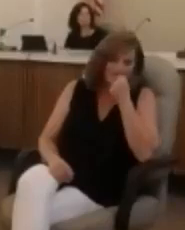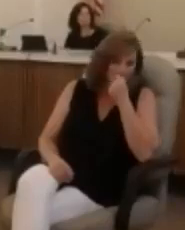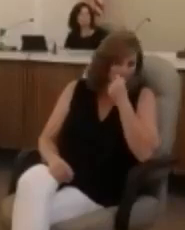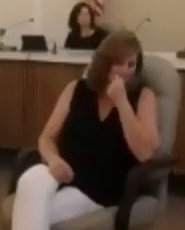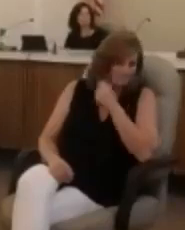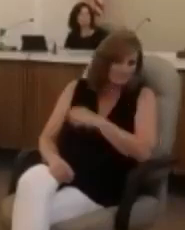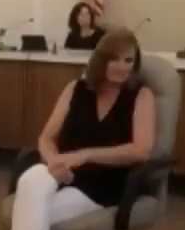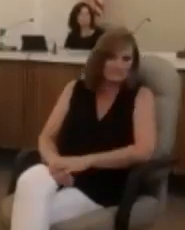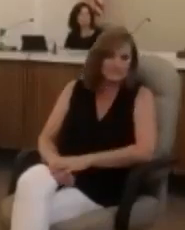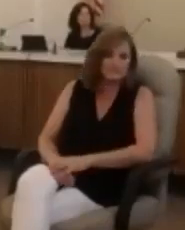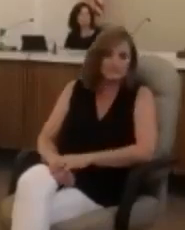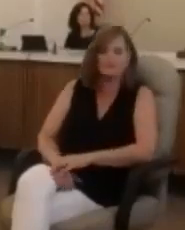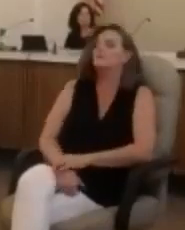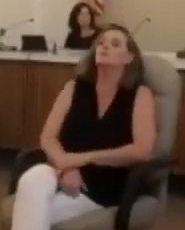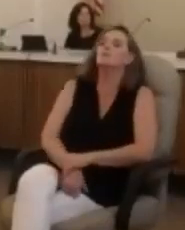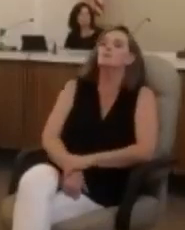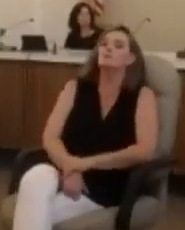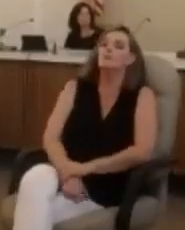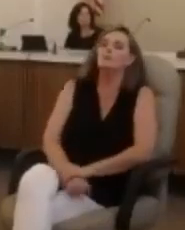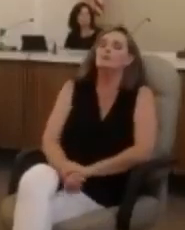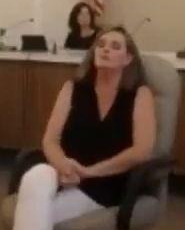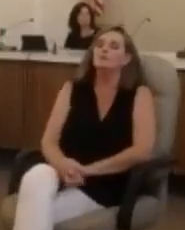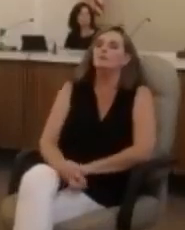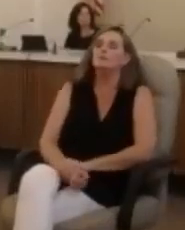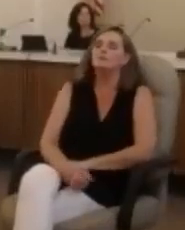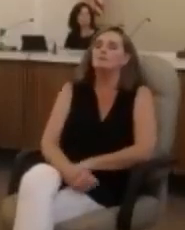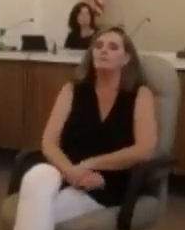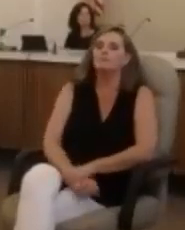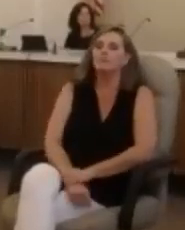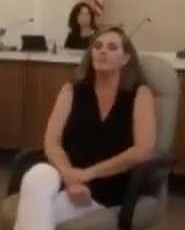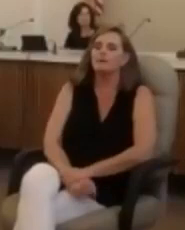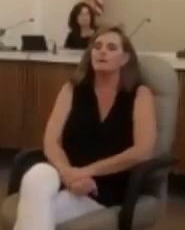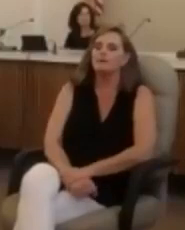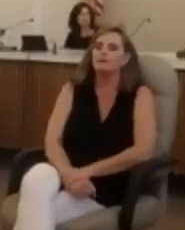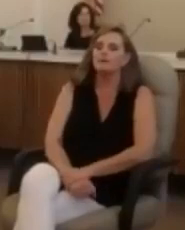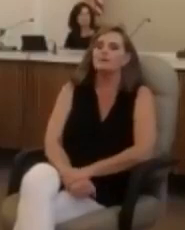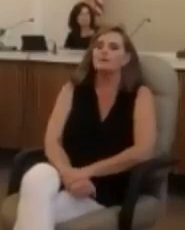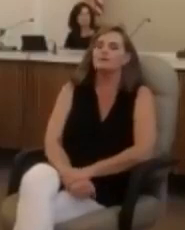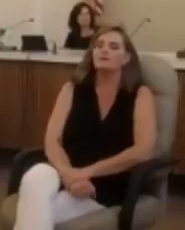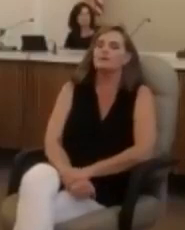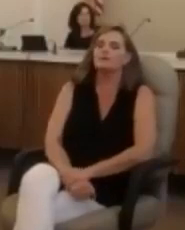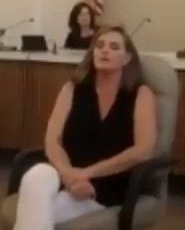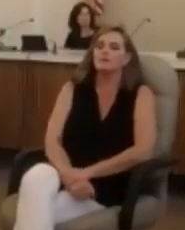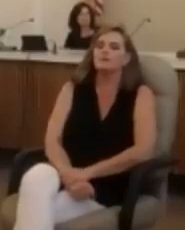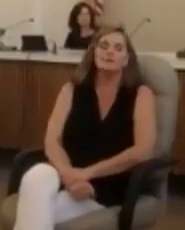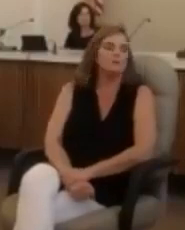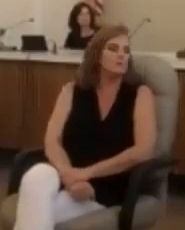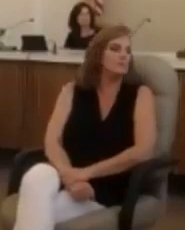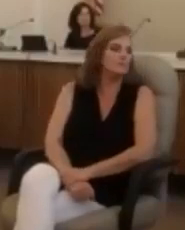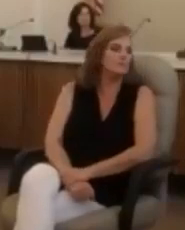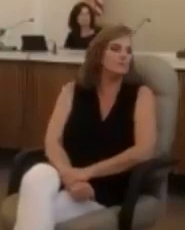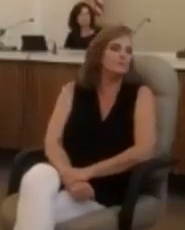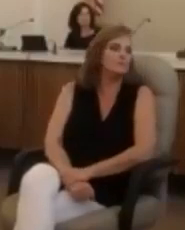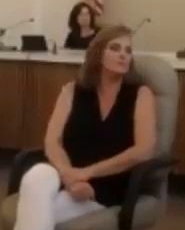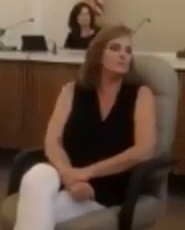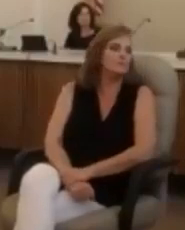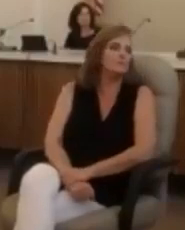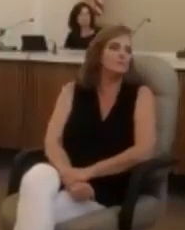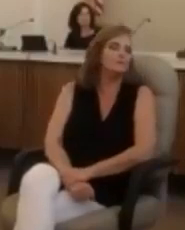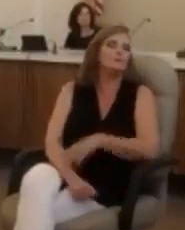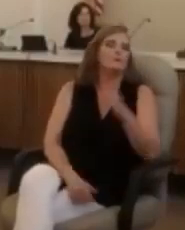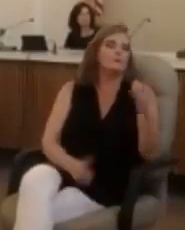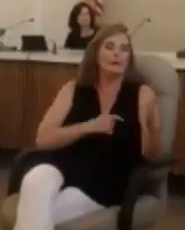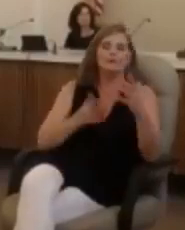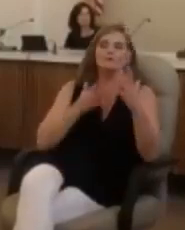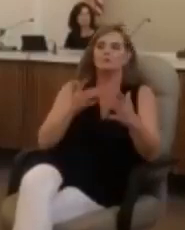if she wants to try to read it with that added in, or we can just read it as is and then make a motion to amend. I would suggest moving it as written, and then we